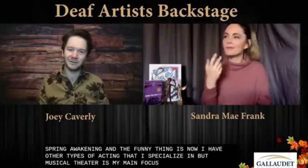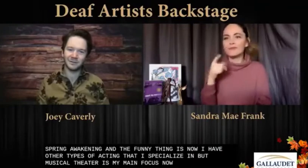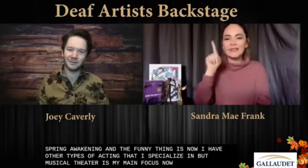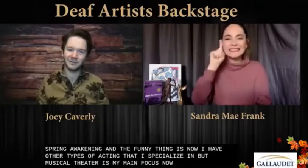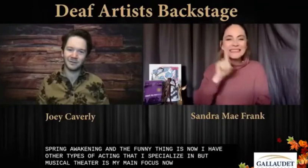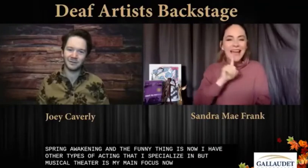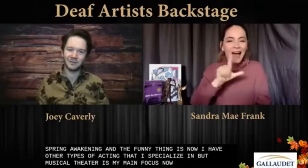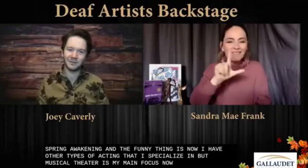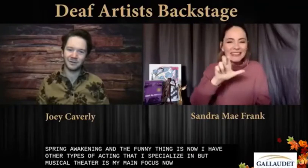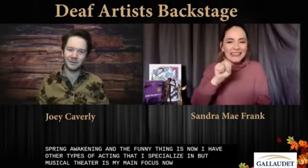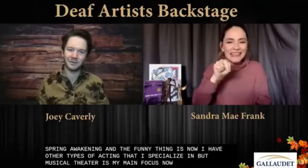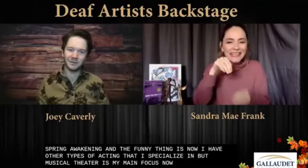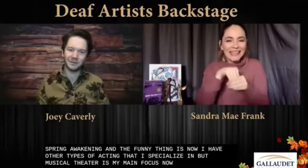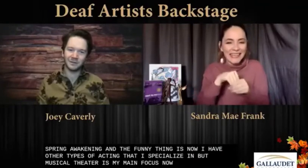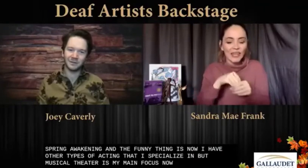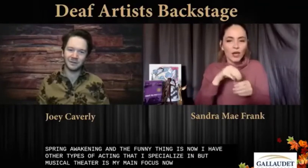now